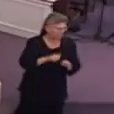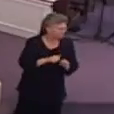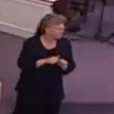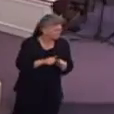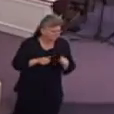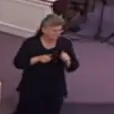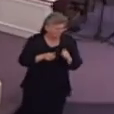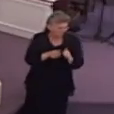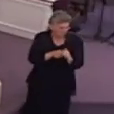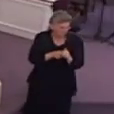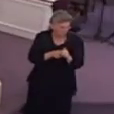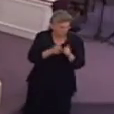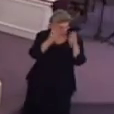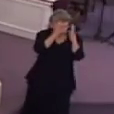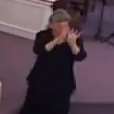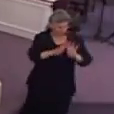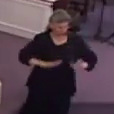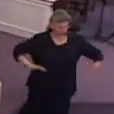Oz.